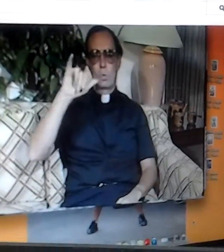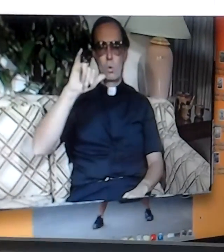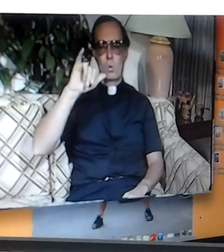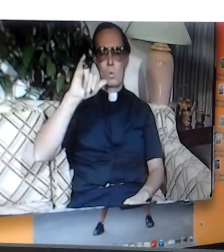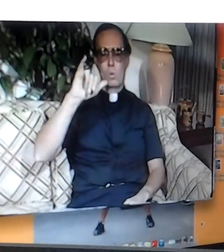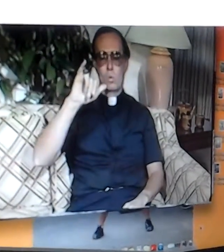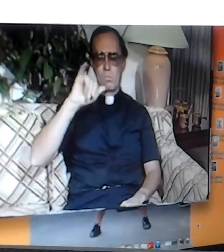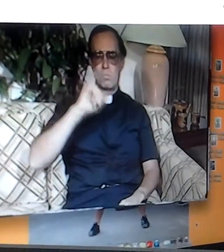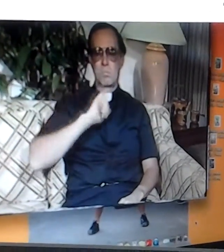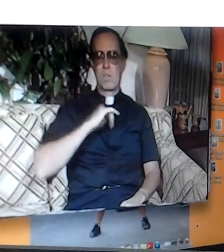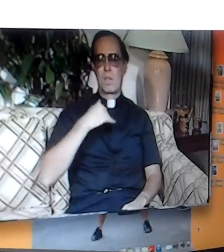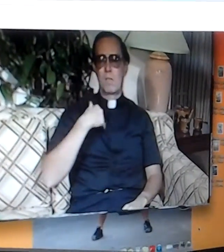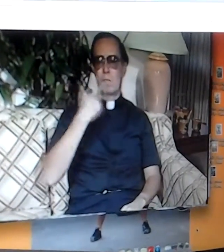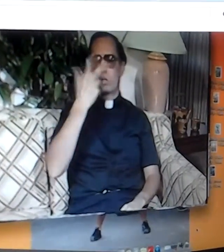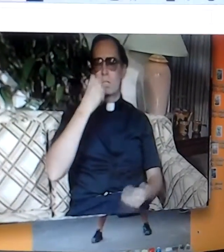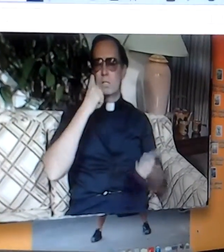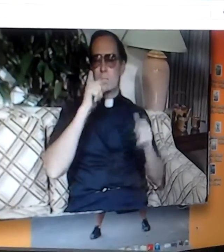York.